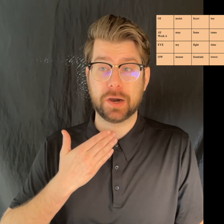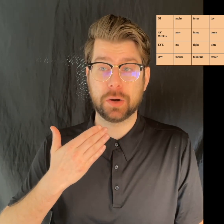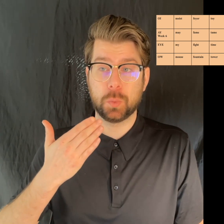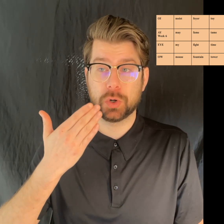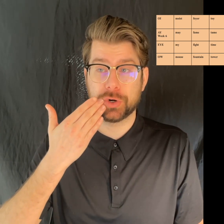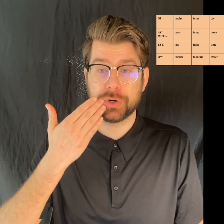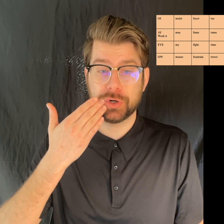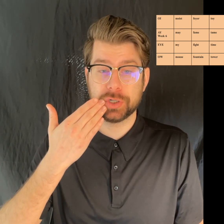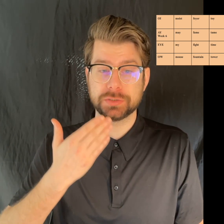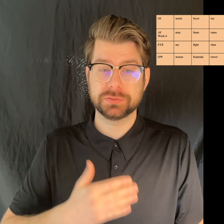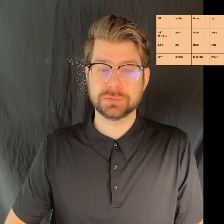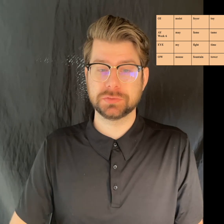tower,